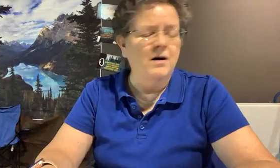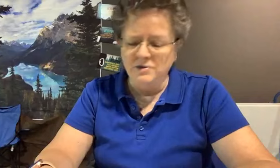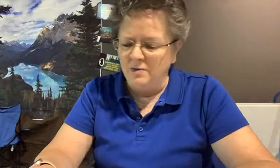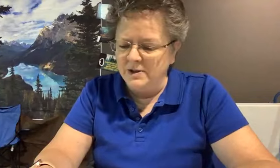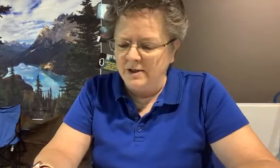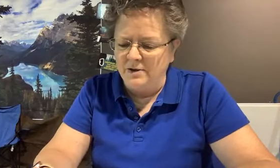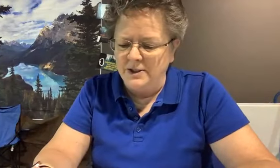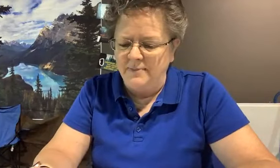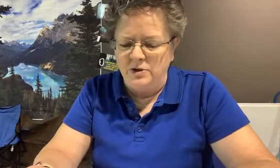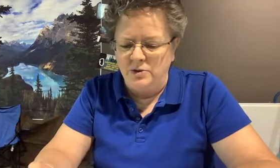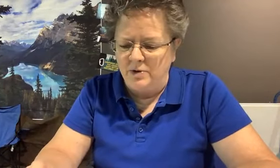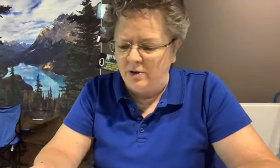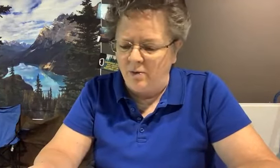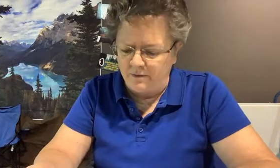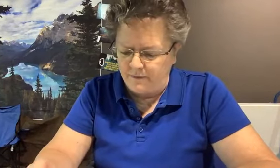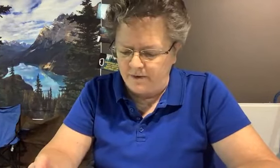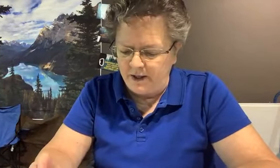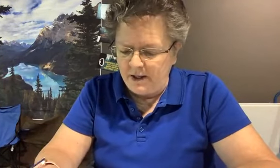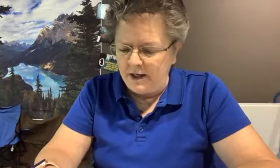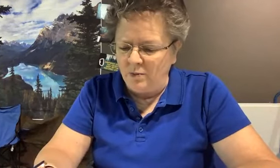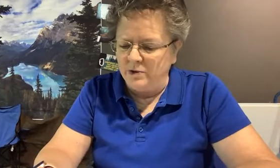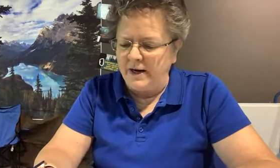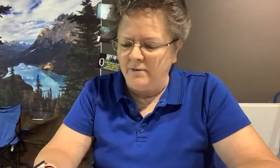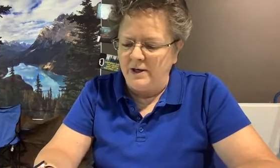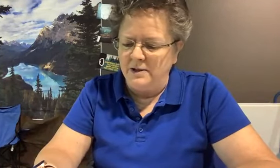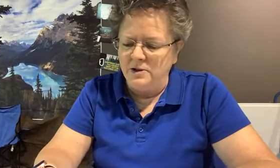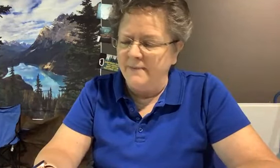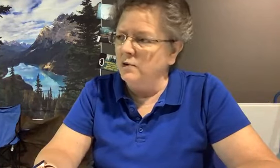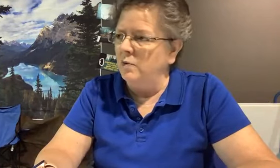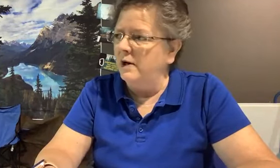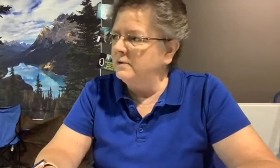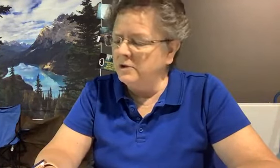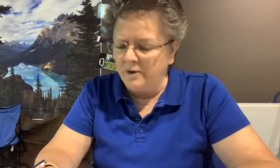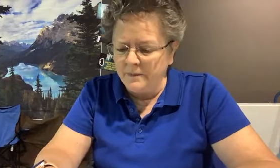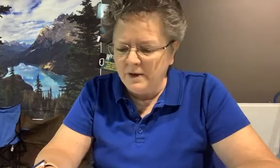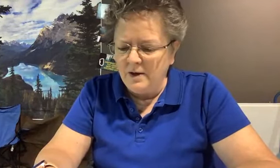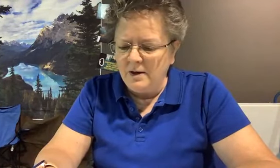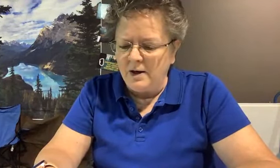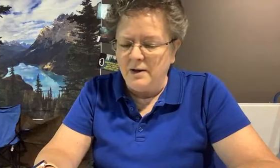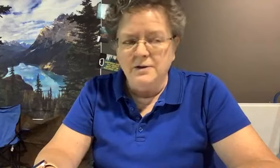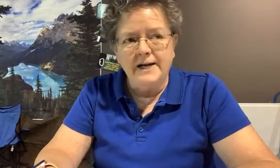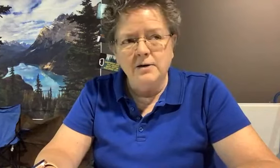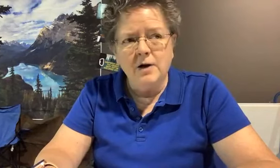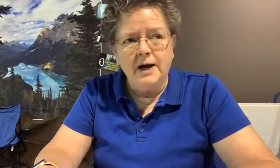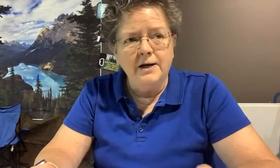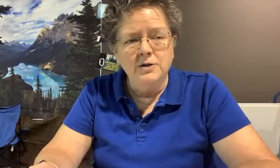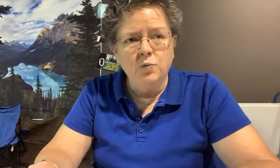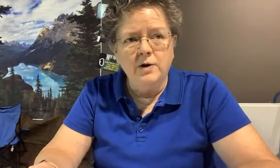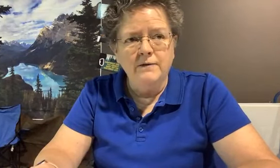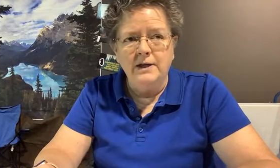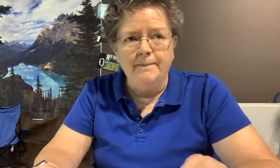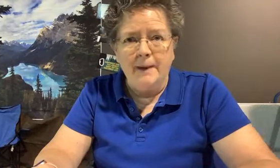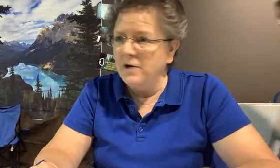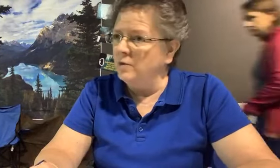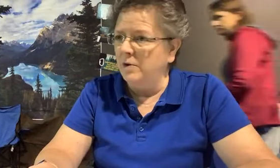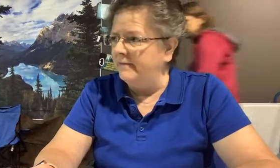all. So I want to take a little time to do an overview, and then we'll dive right into chapter 1. So Zechariah is one of the minor